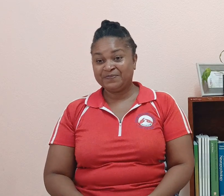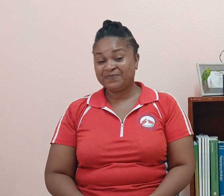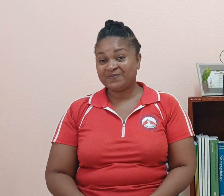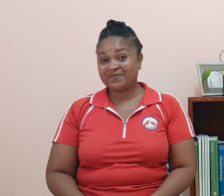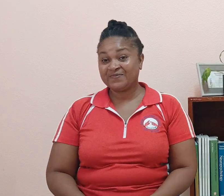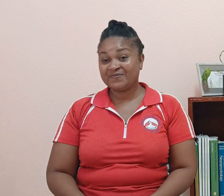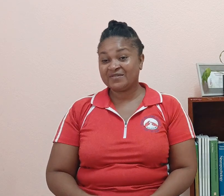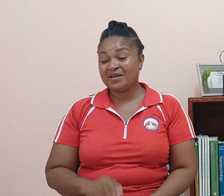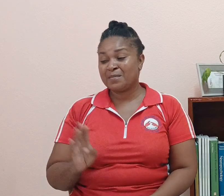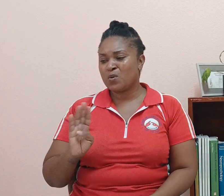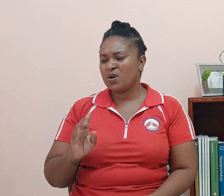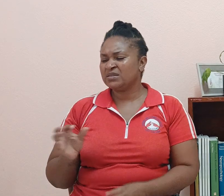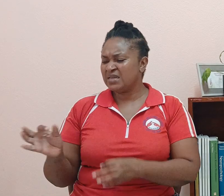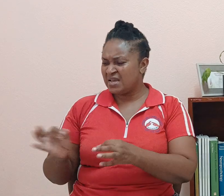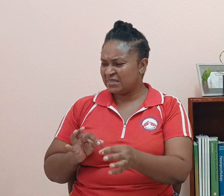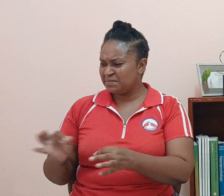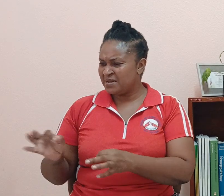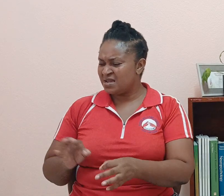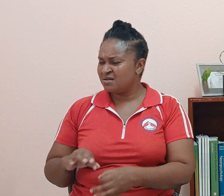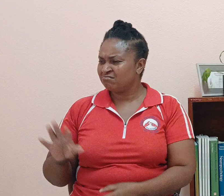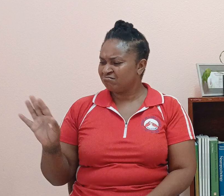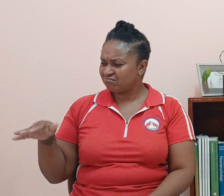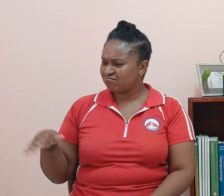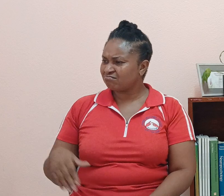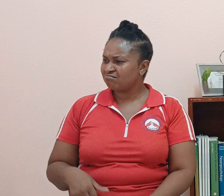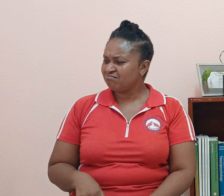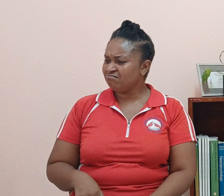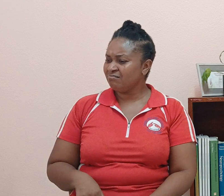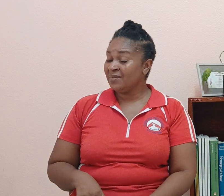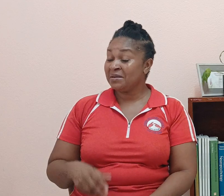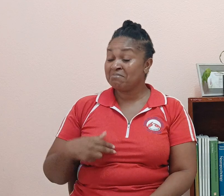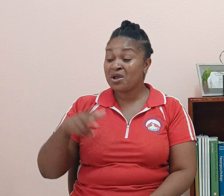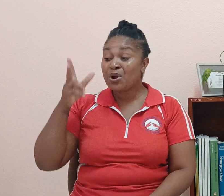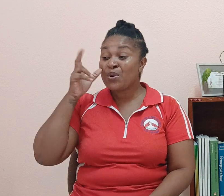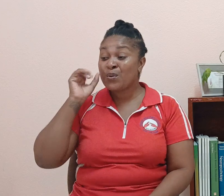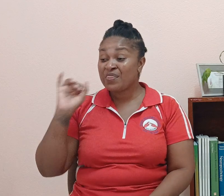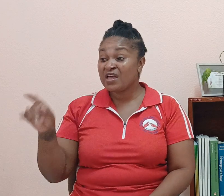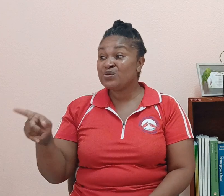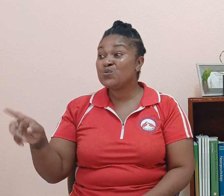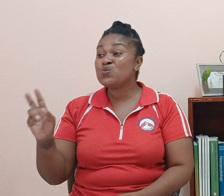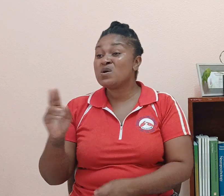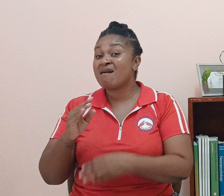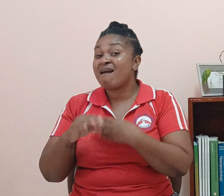Boaz explained that he had heard about her kindness to Naomi,